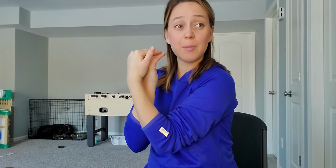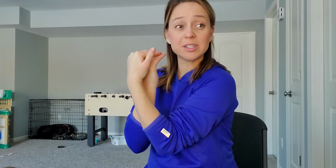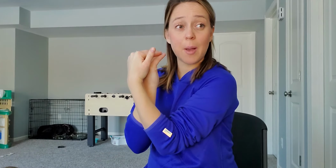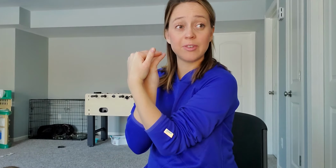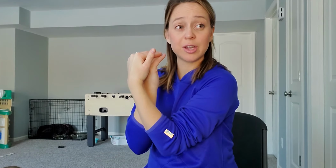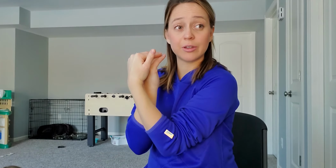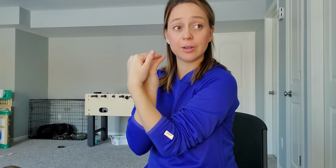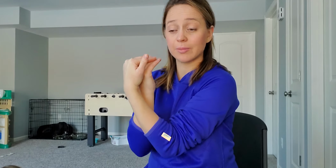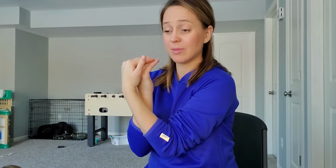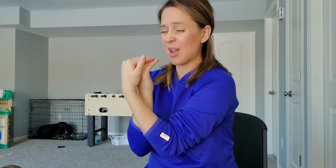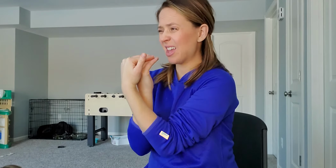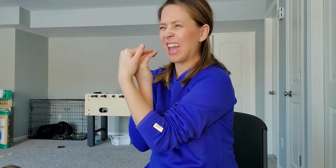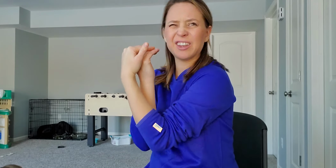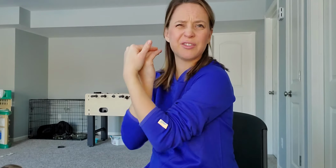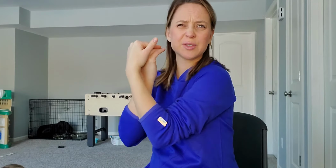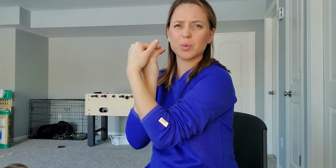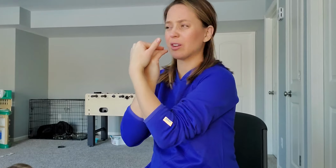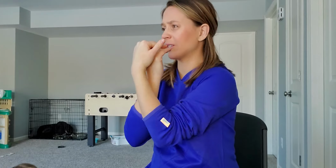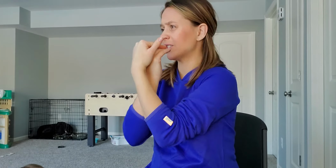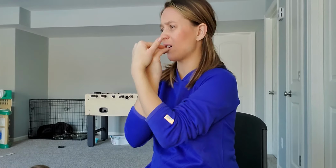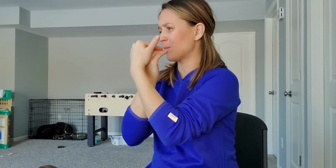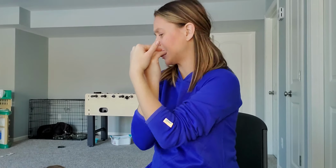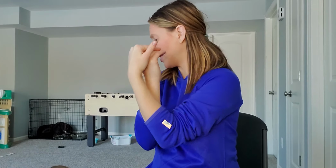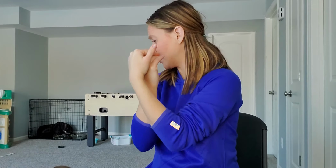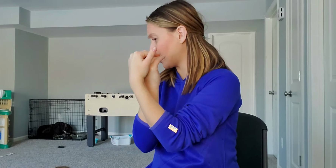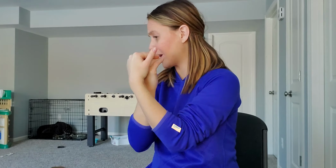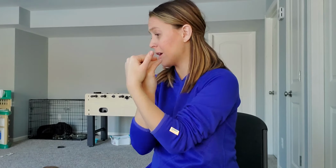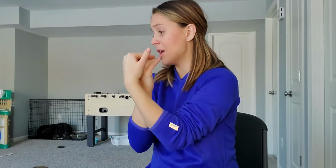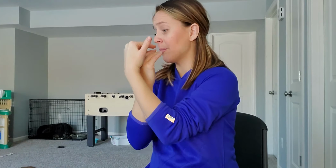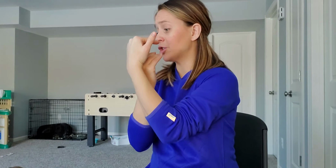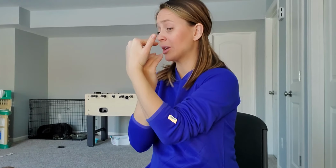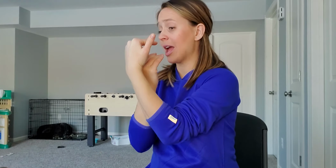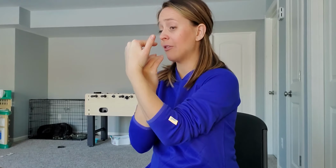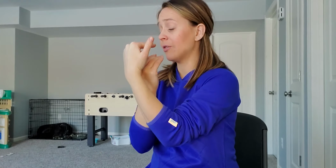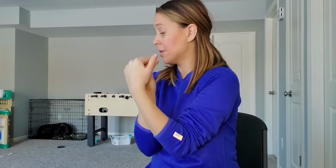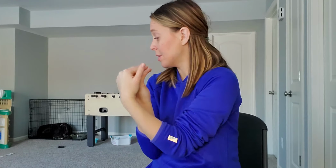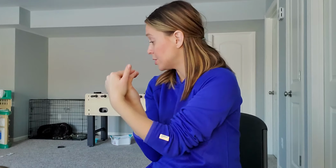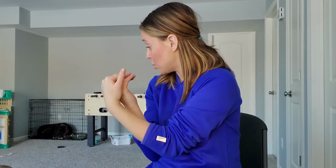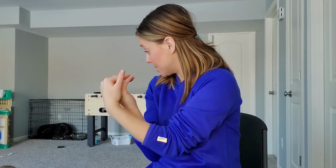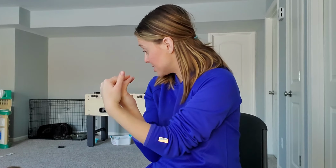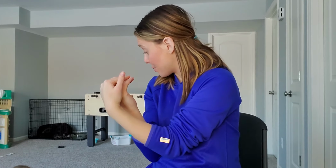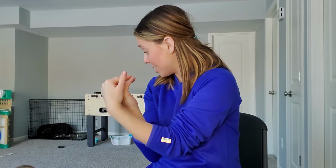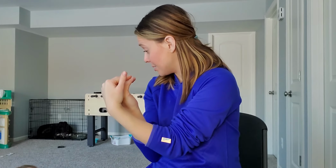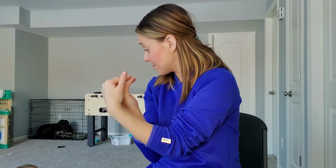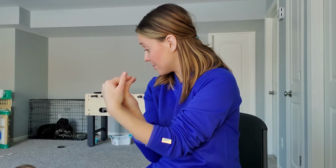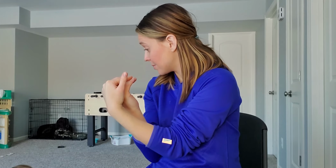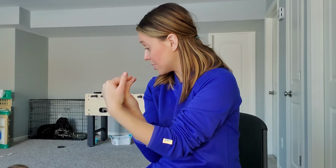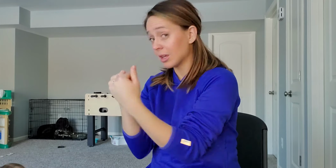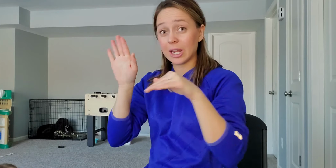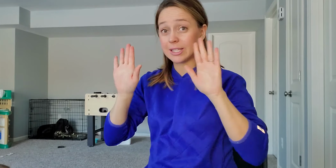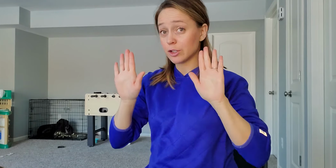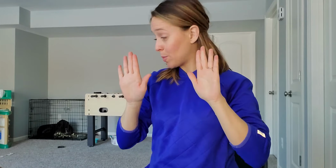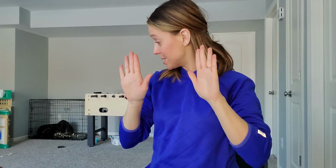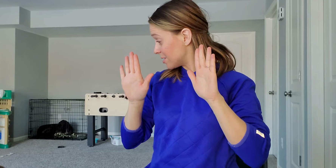on top of each other. Yep, it kind of feels weird because your arms kind of get in the way. But you're going to have two pieces of bread. Can I see your two pieces of